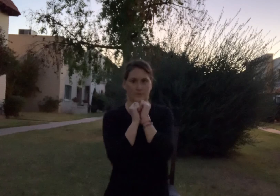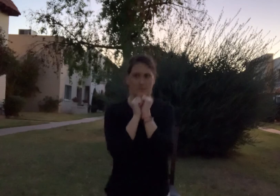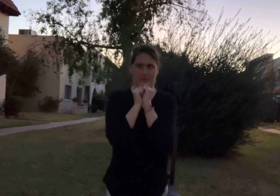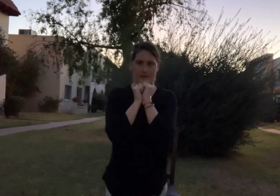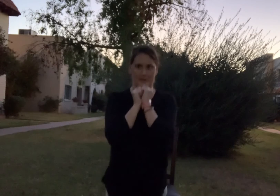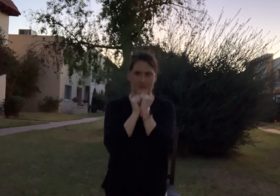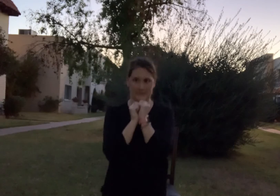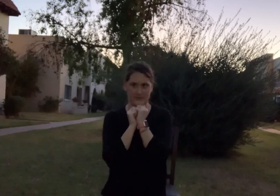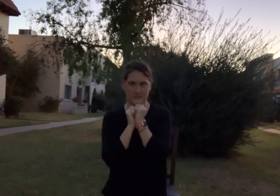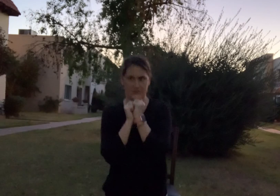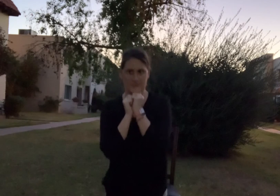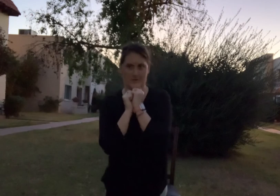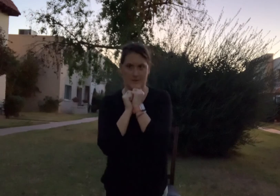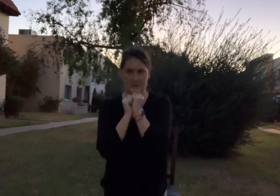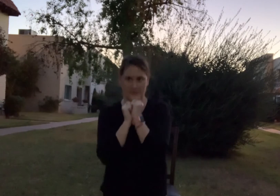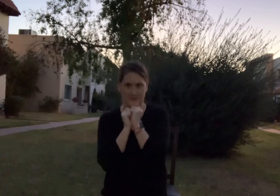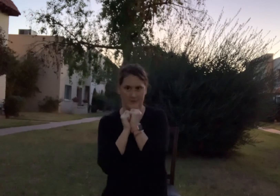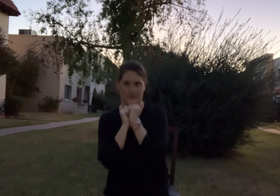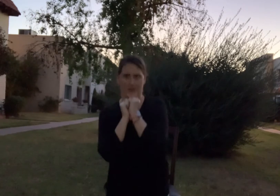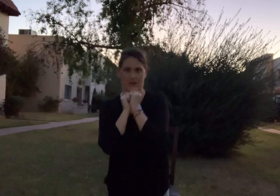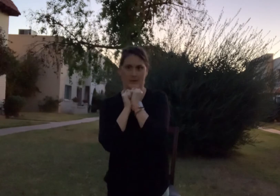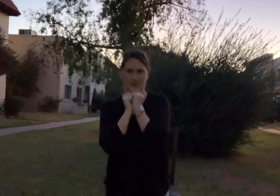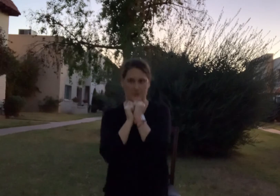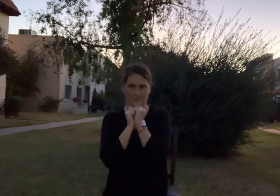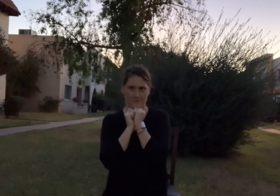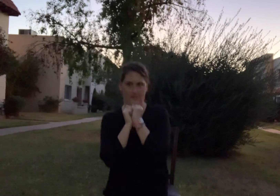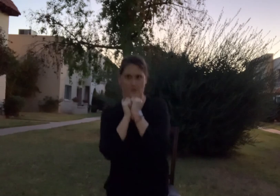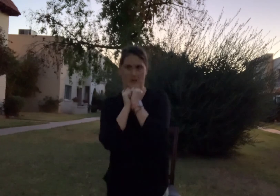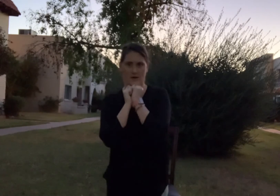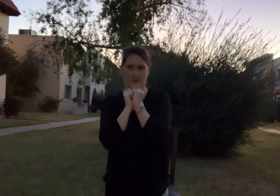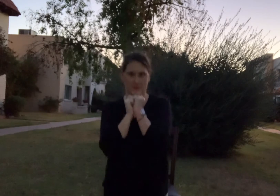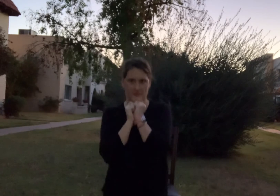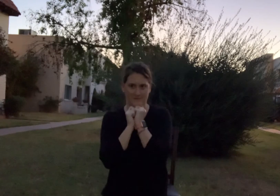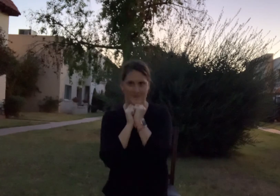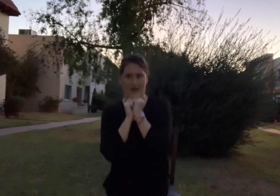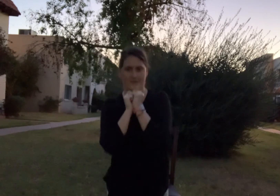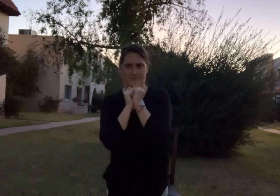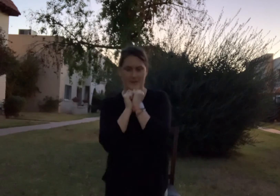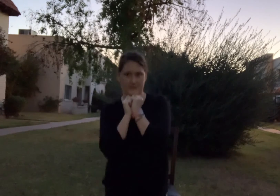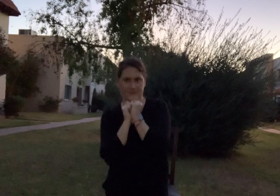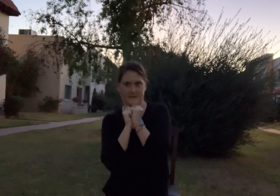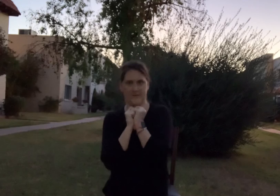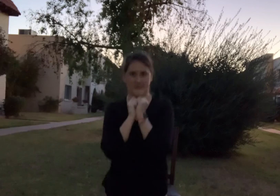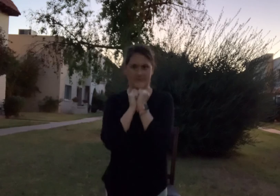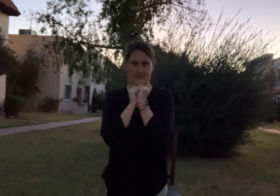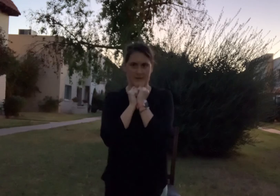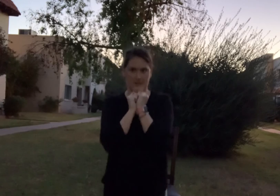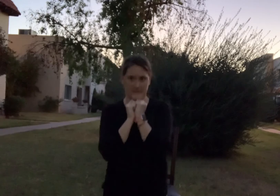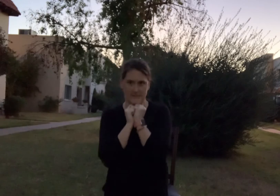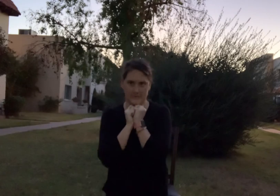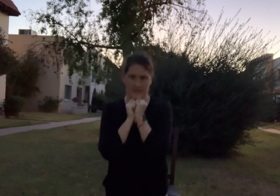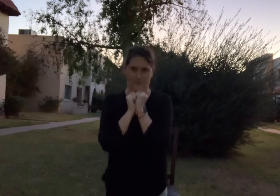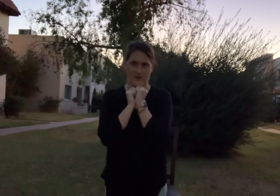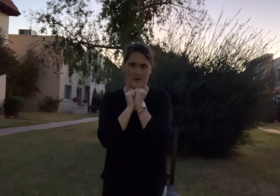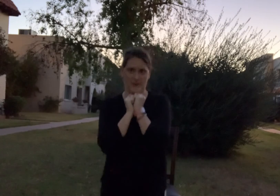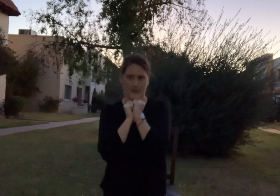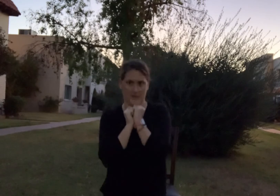One, two, three, four, five, six, seven,